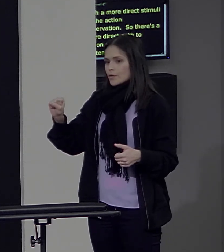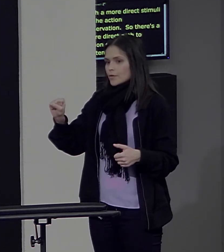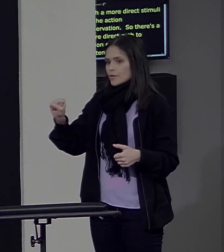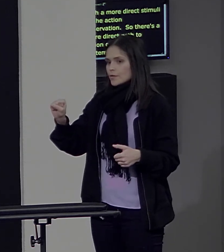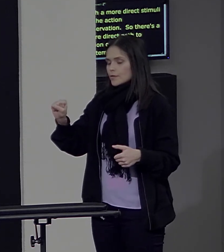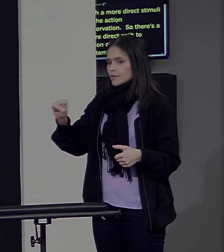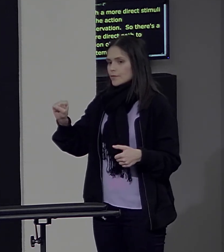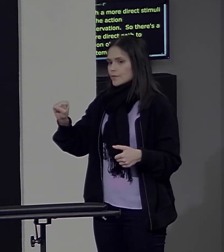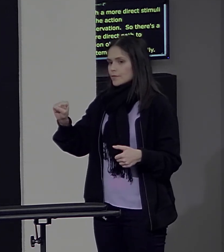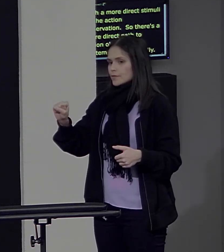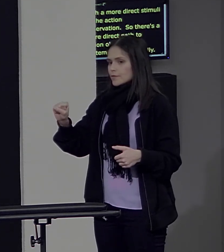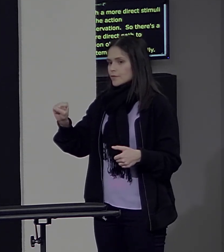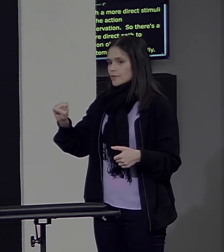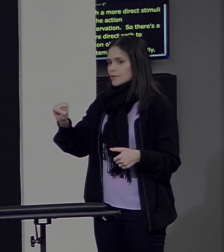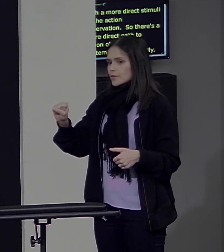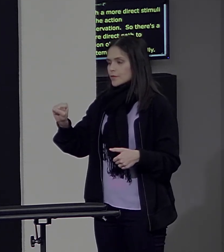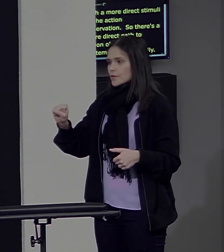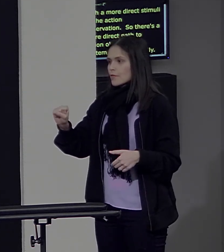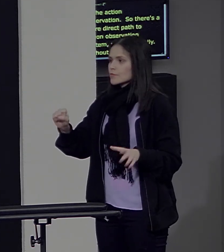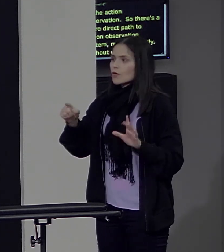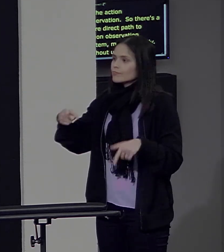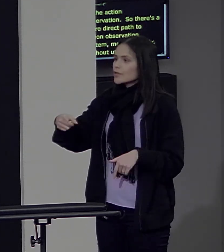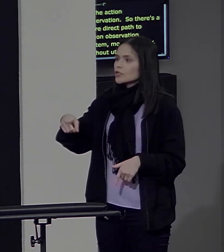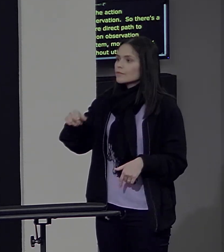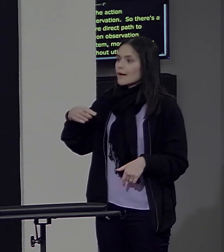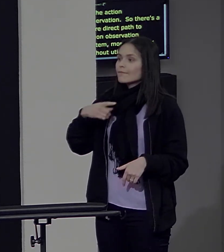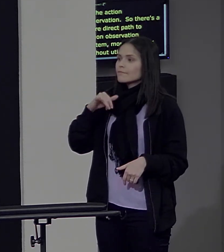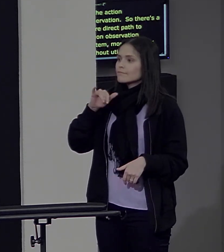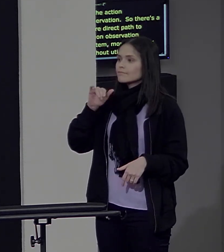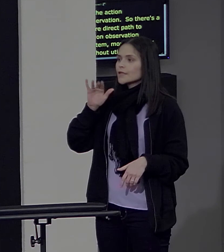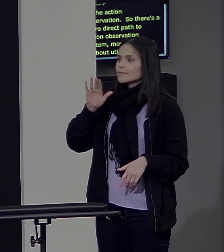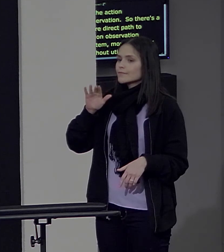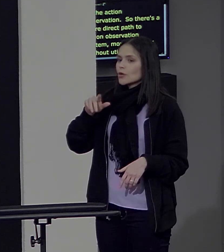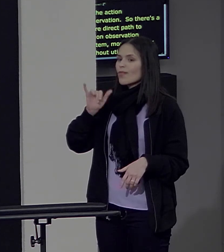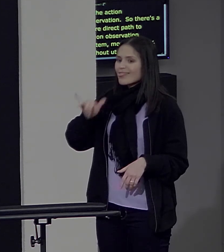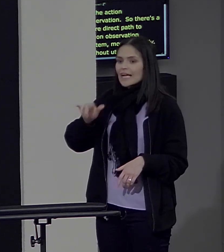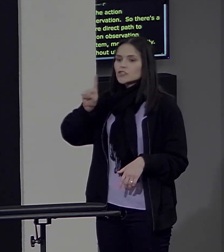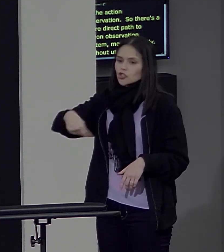without utilizing the mirror neuron system.